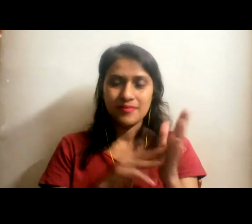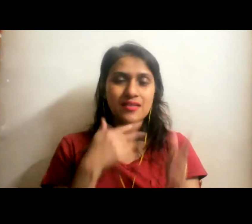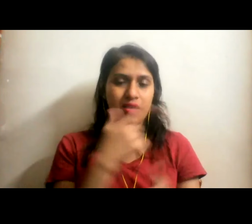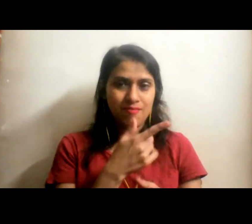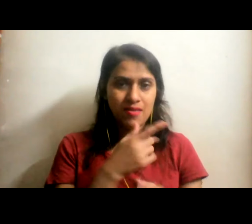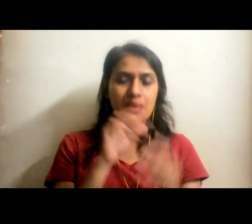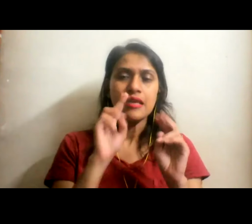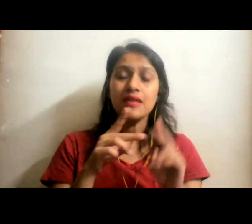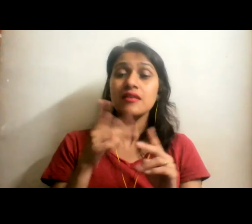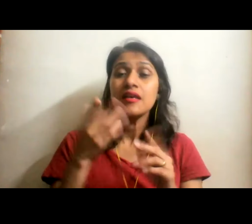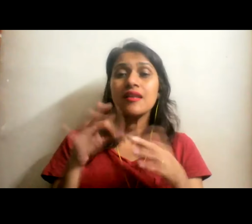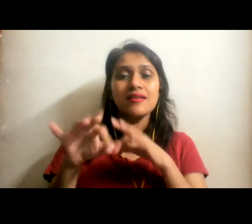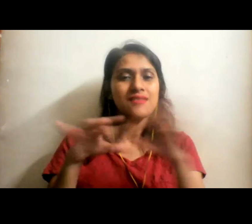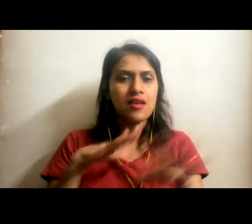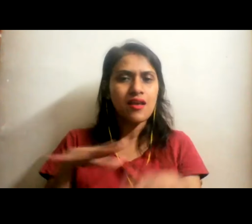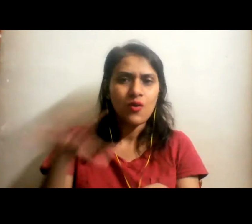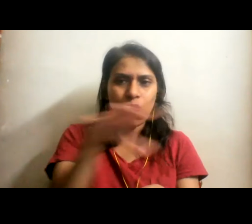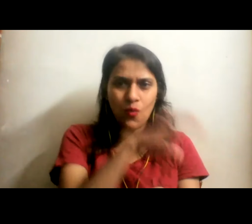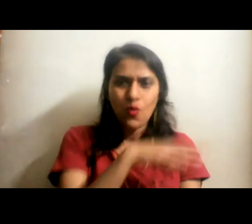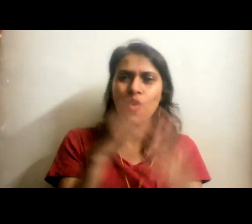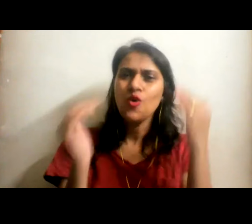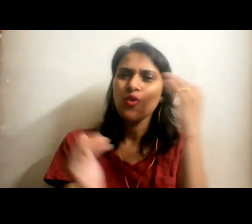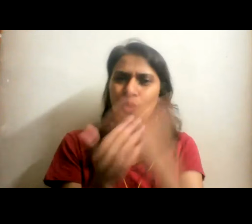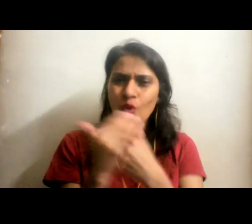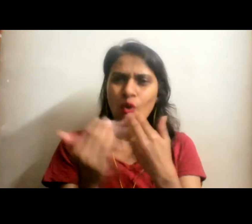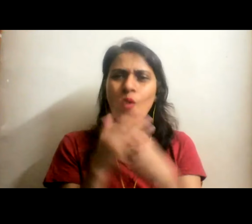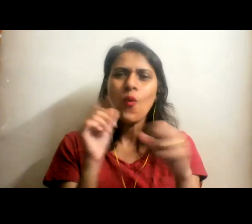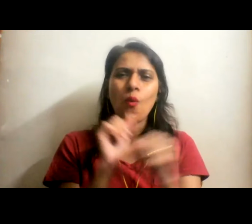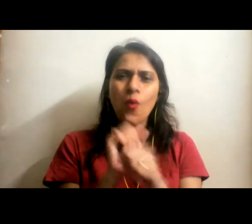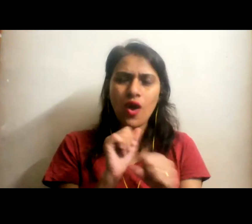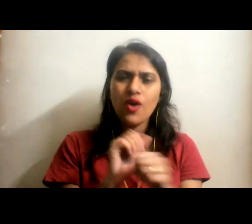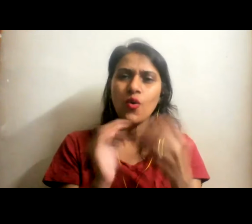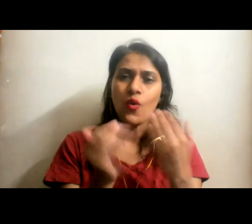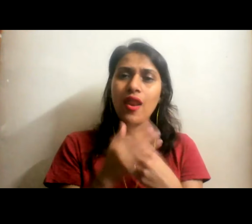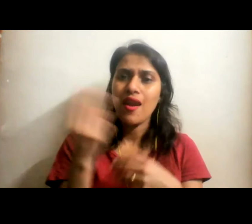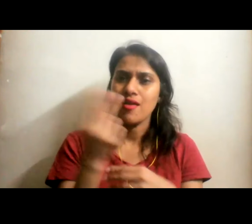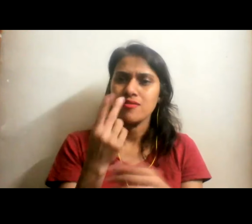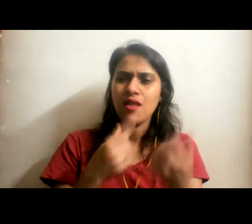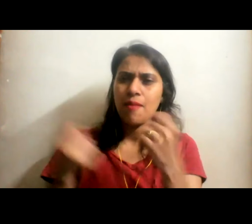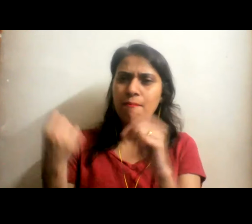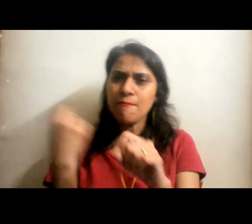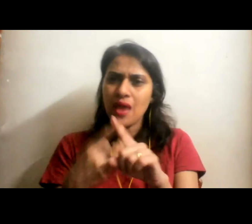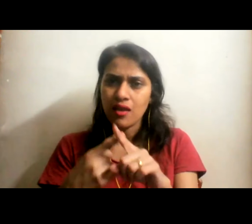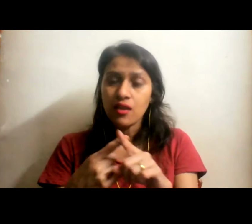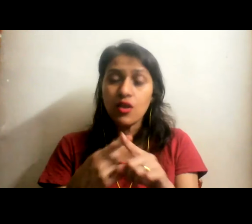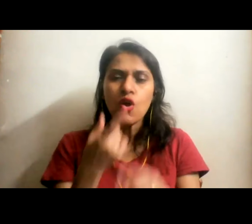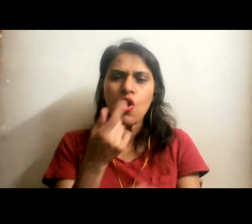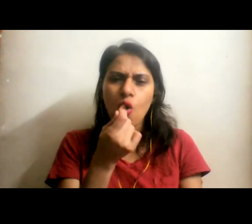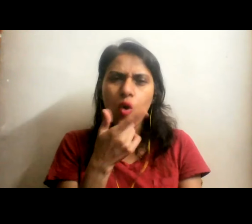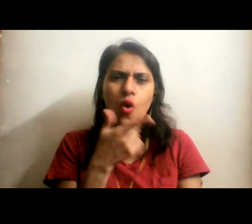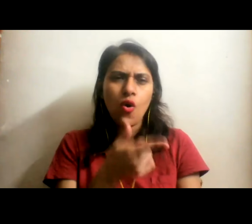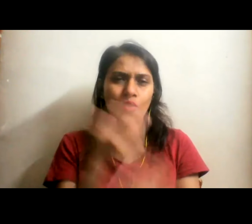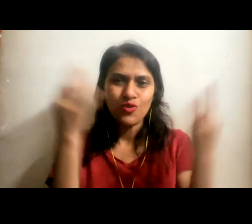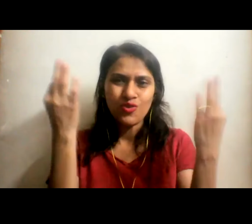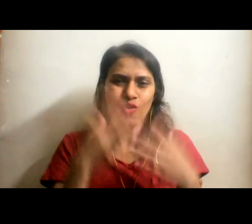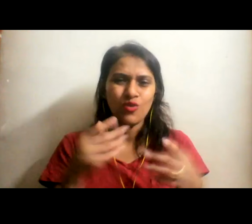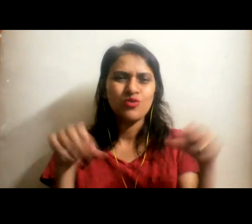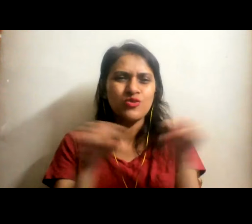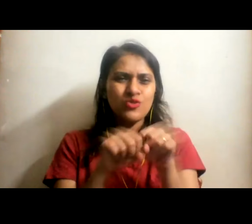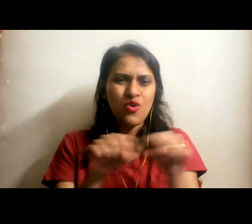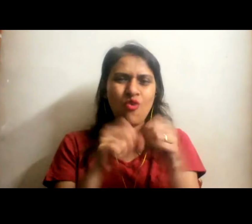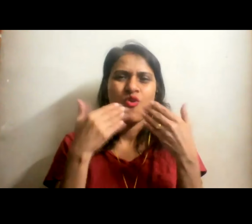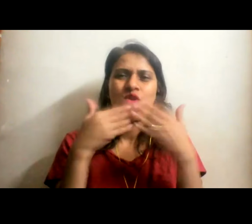ergonomic point of view or the design point of view. But for more explaining the cause why it has come, or from the point